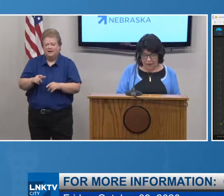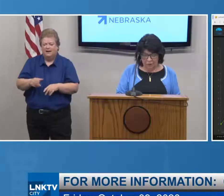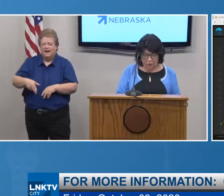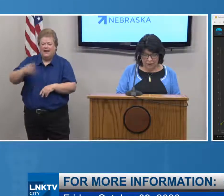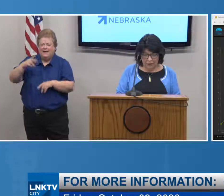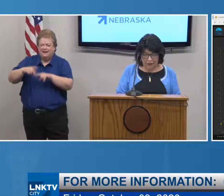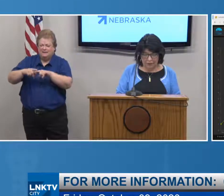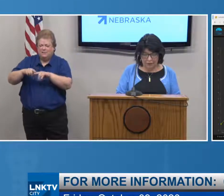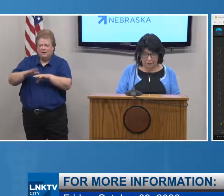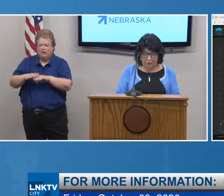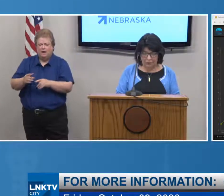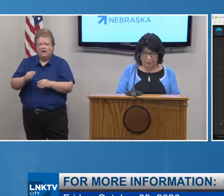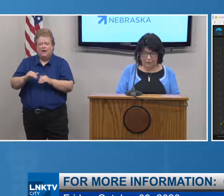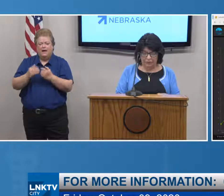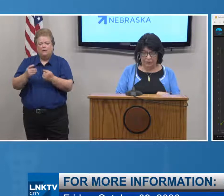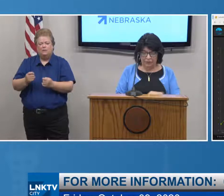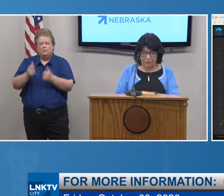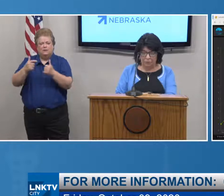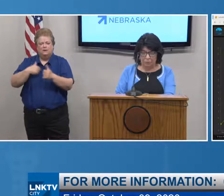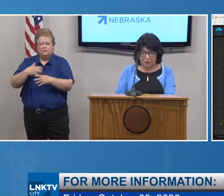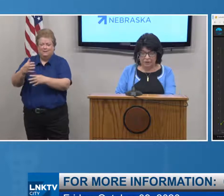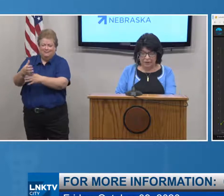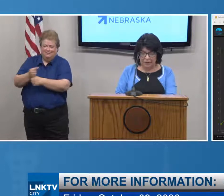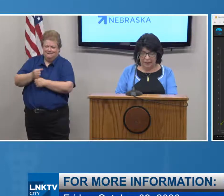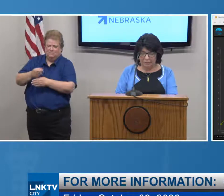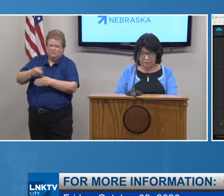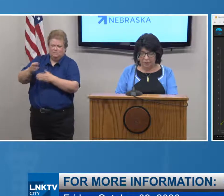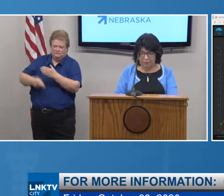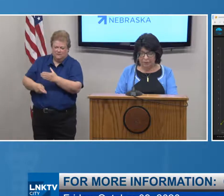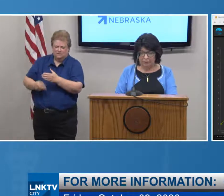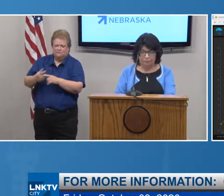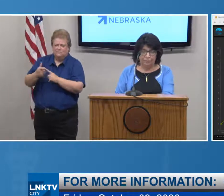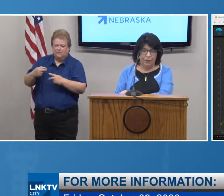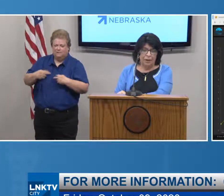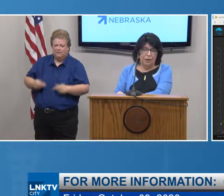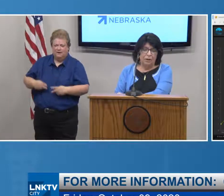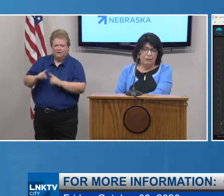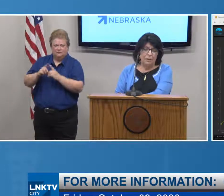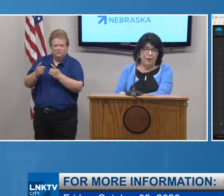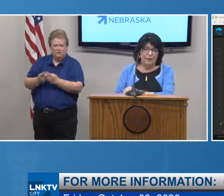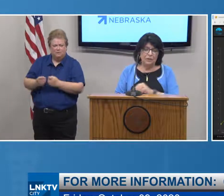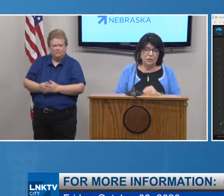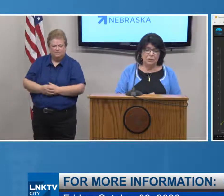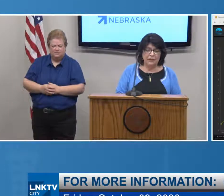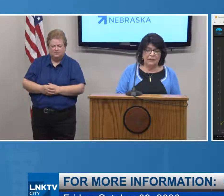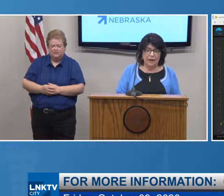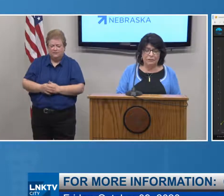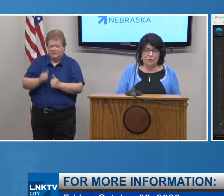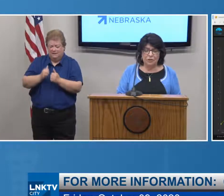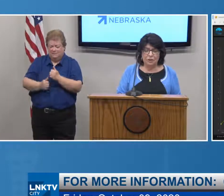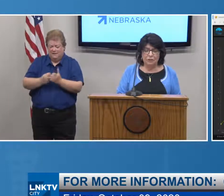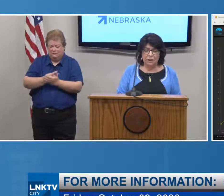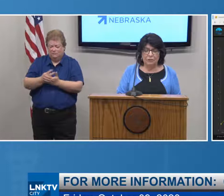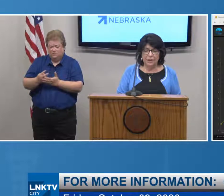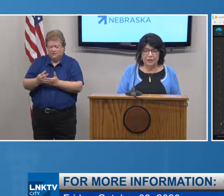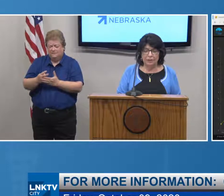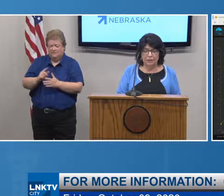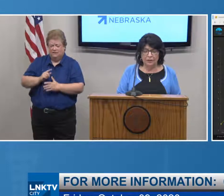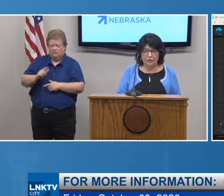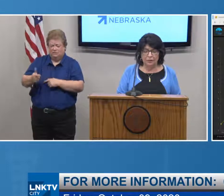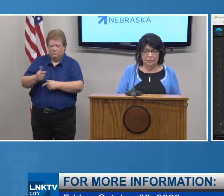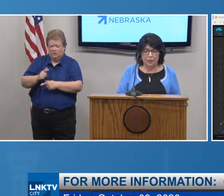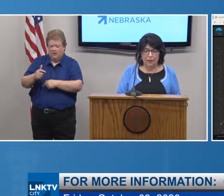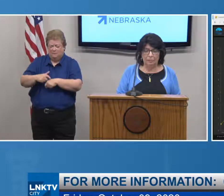on how quickly the laboratory results are reported to the health department. Over the past 2 weeks, the average turnaround time